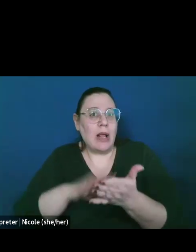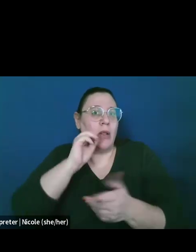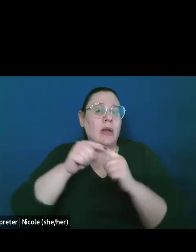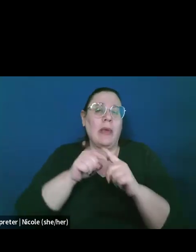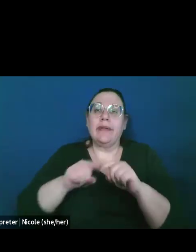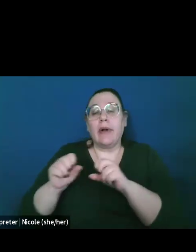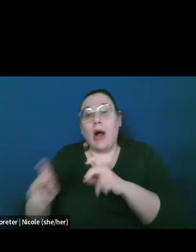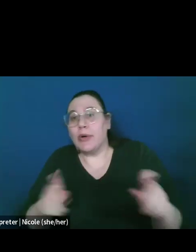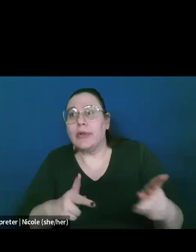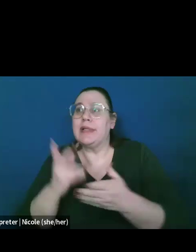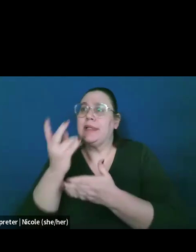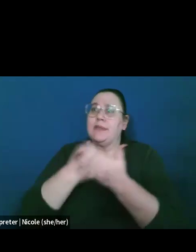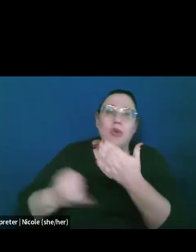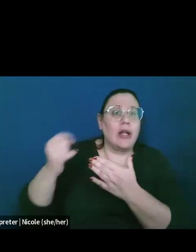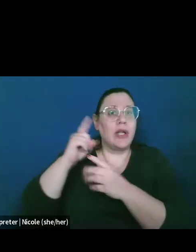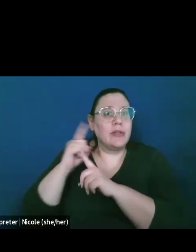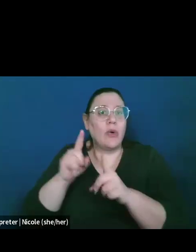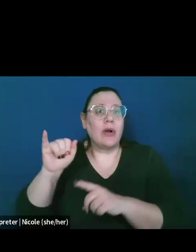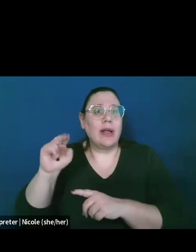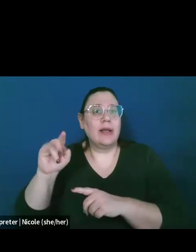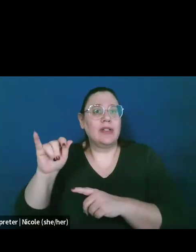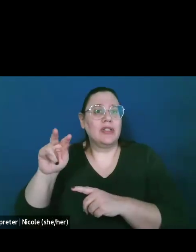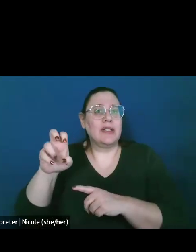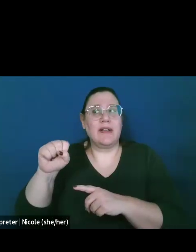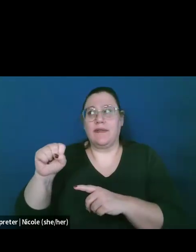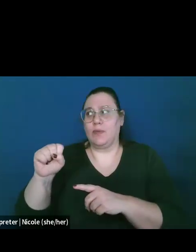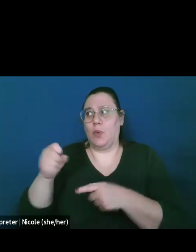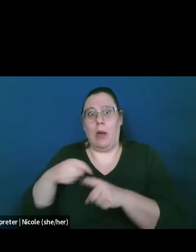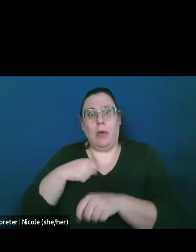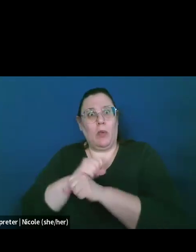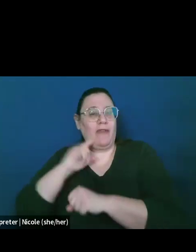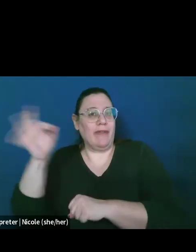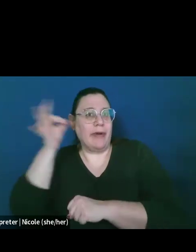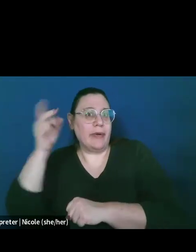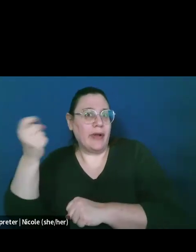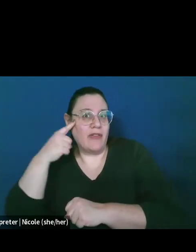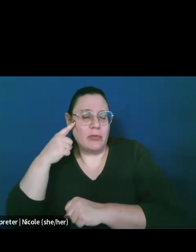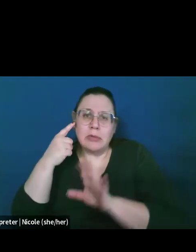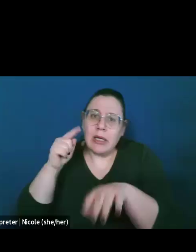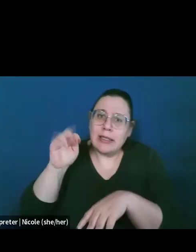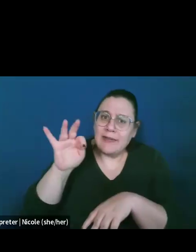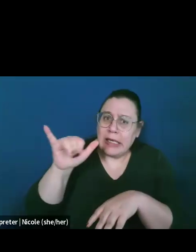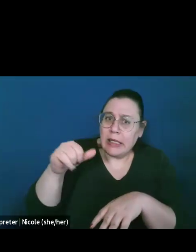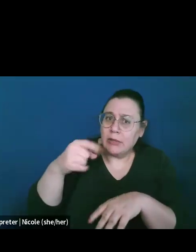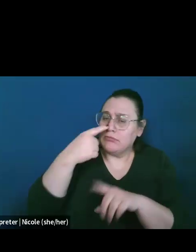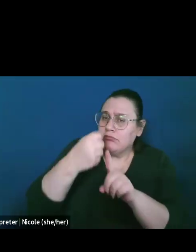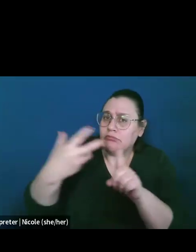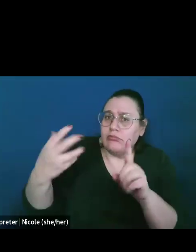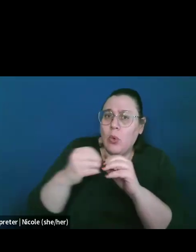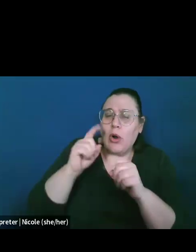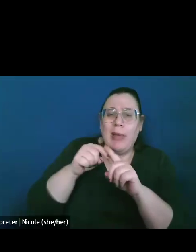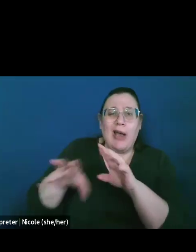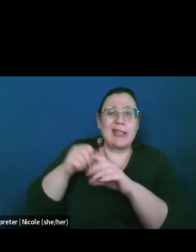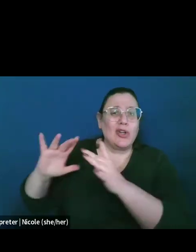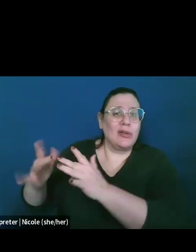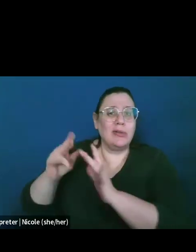projects, or initiatives in our federal careers. And Tiffany, would you like to speak a little bit more about external